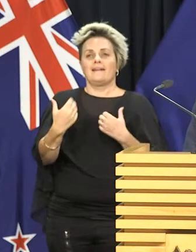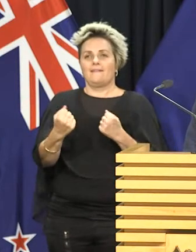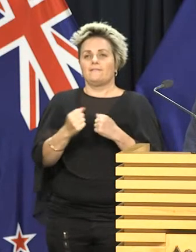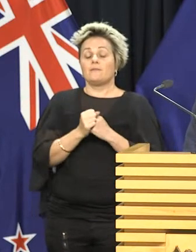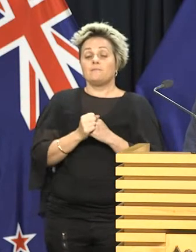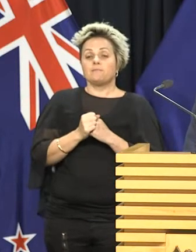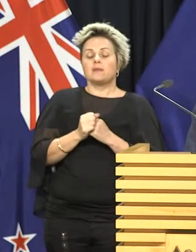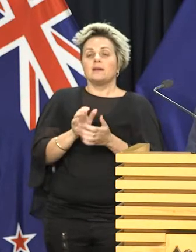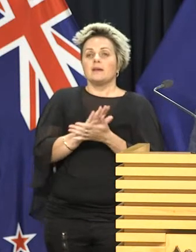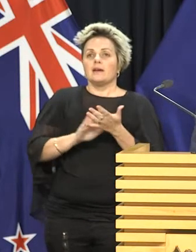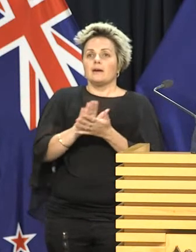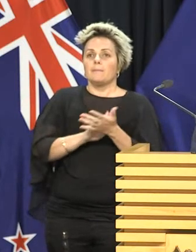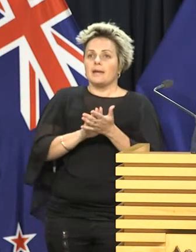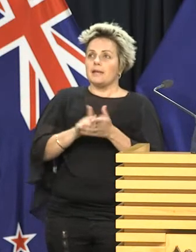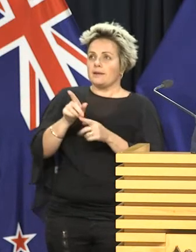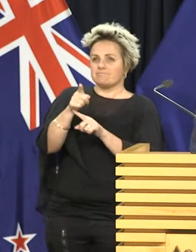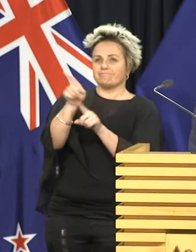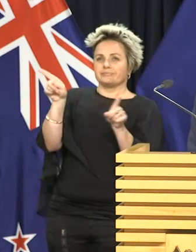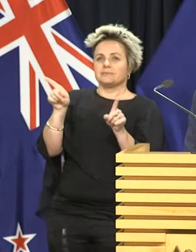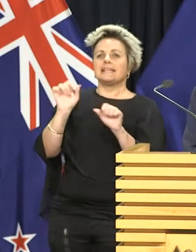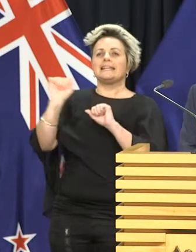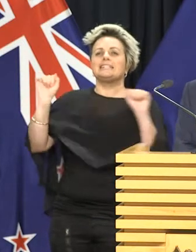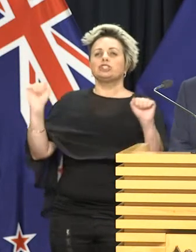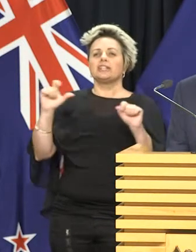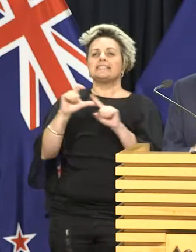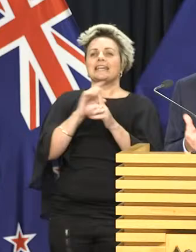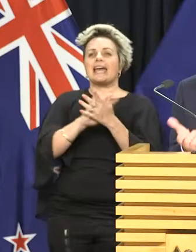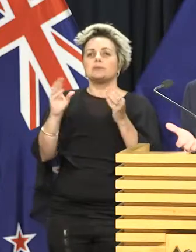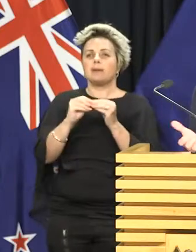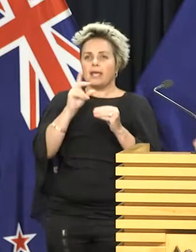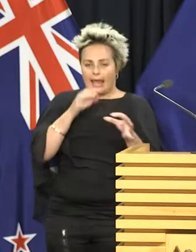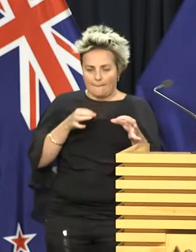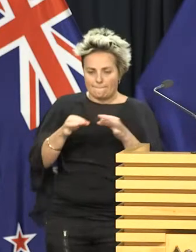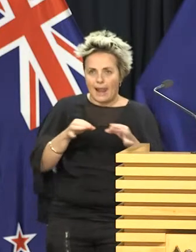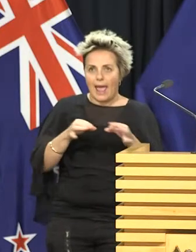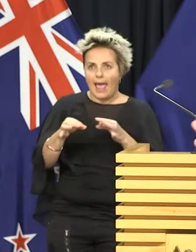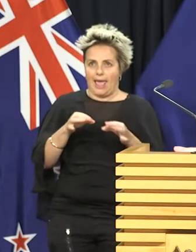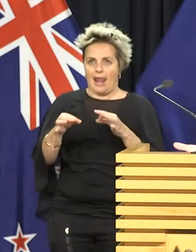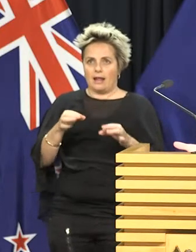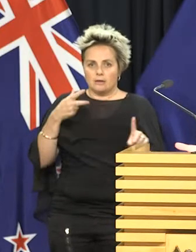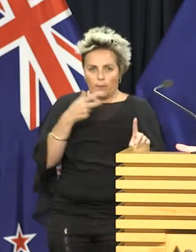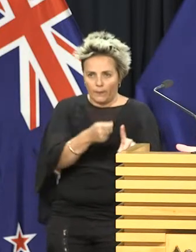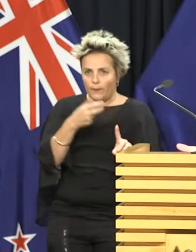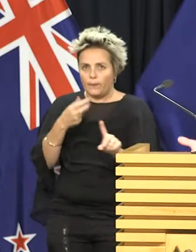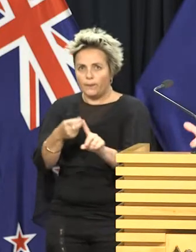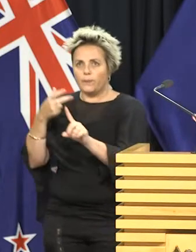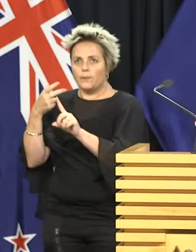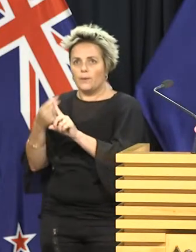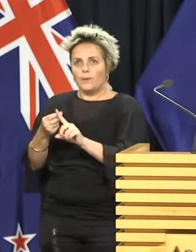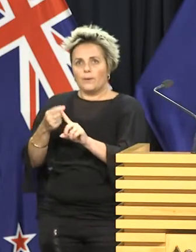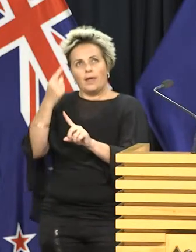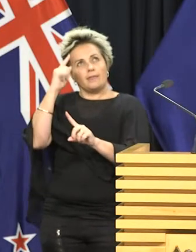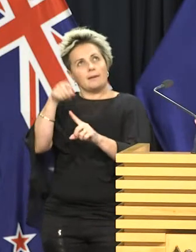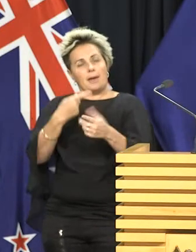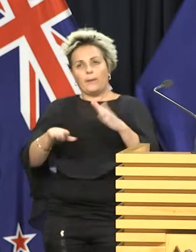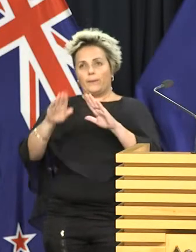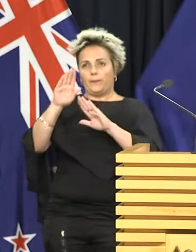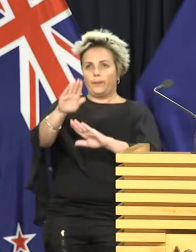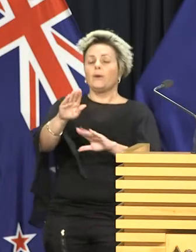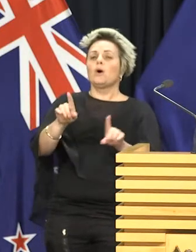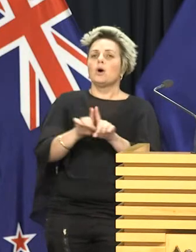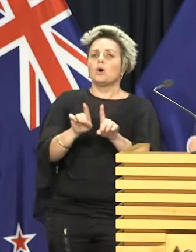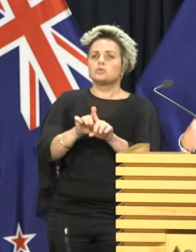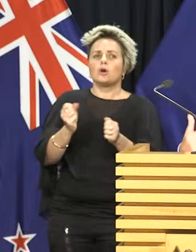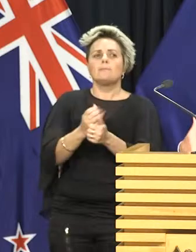can that it can plan, or that each DHB can plan to deliver for the whole population, and including reaching